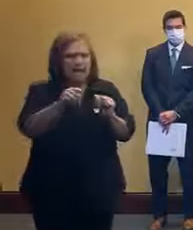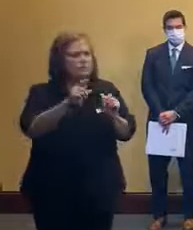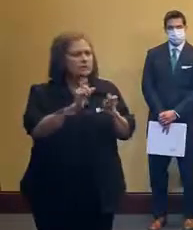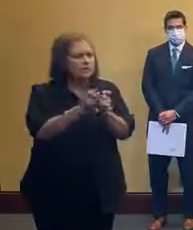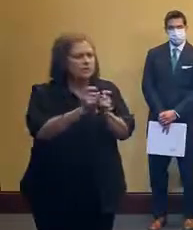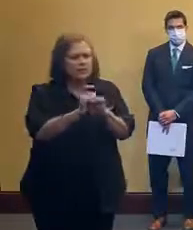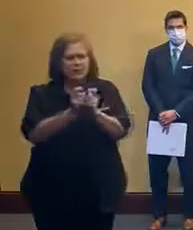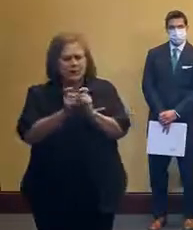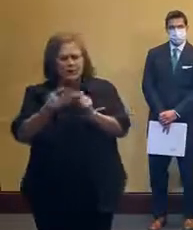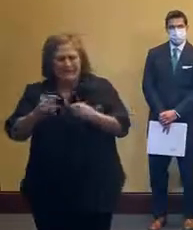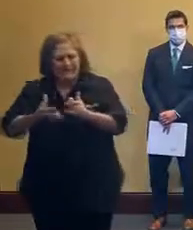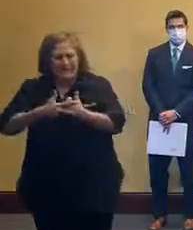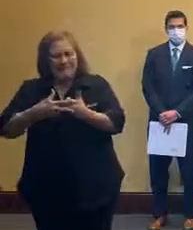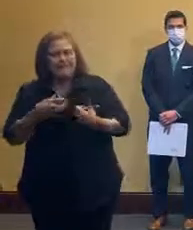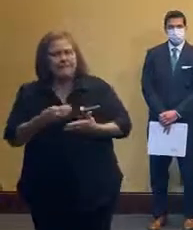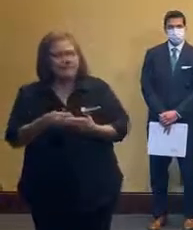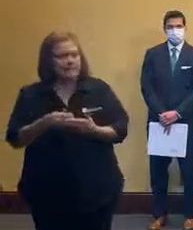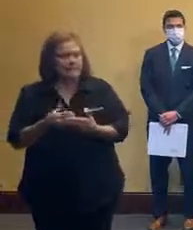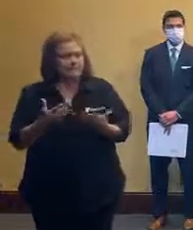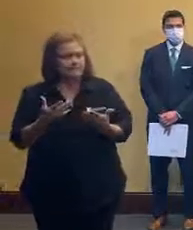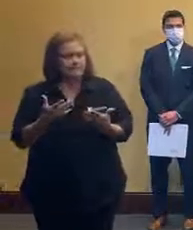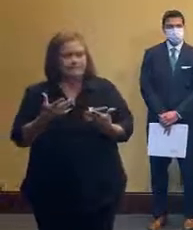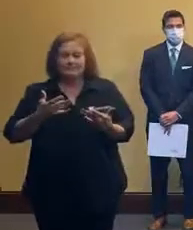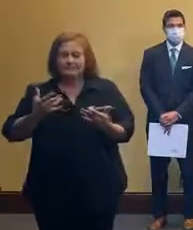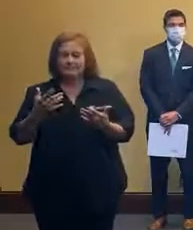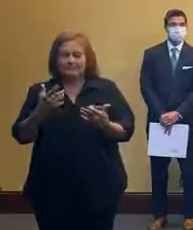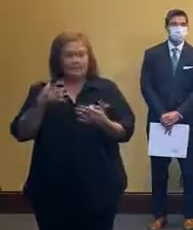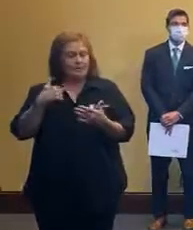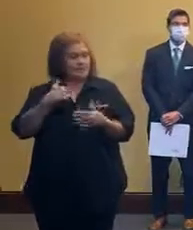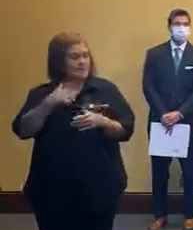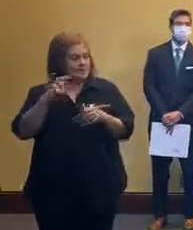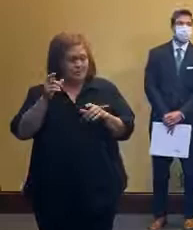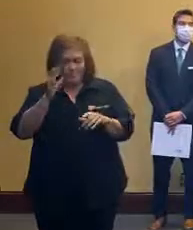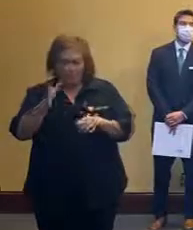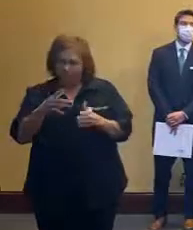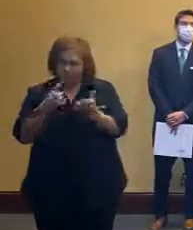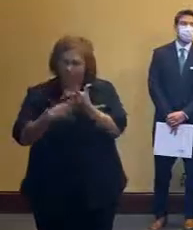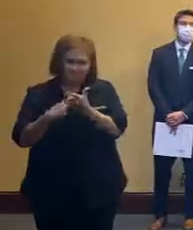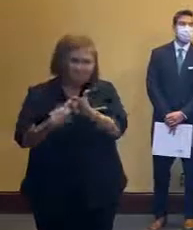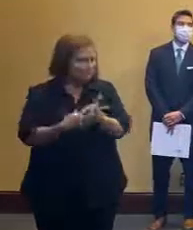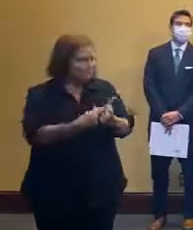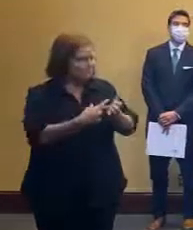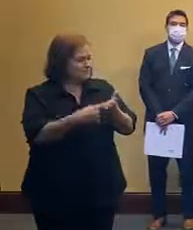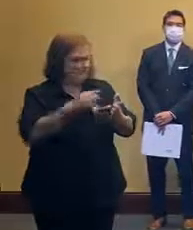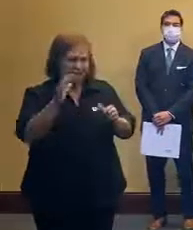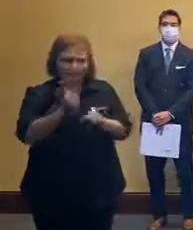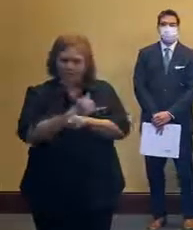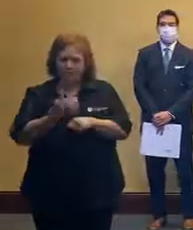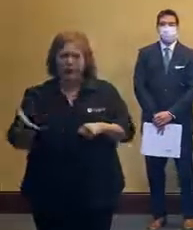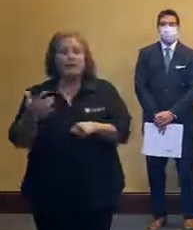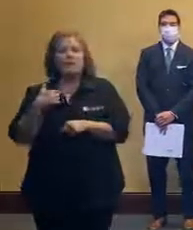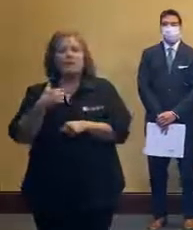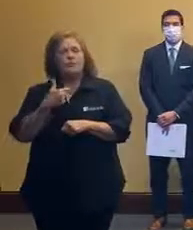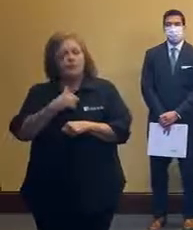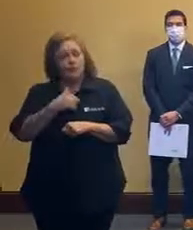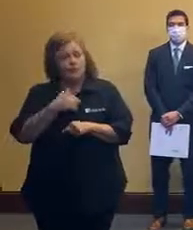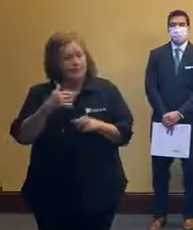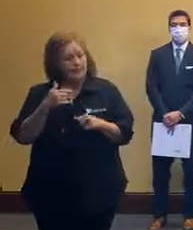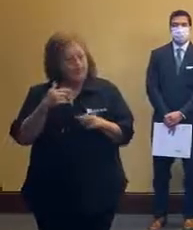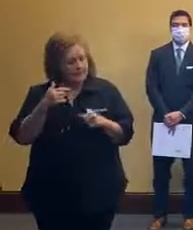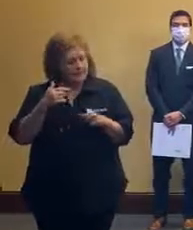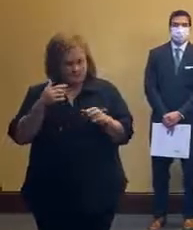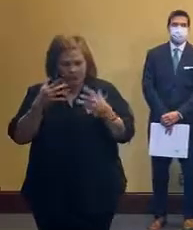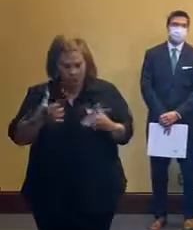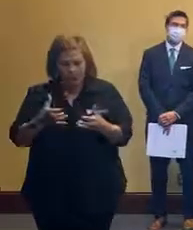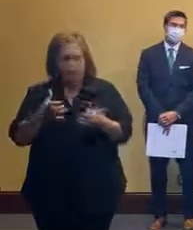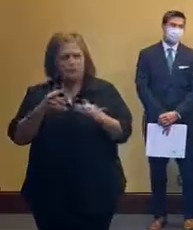residential side. Again, nothing is going to be left off the table, but we are looking at cost-cutting strategies